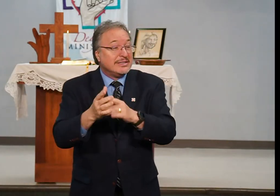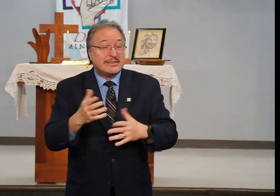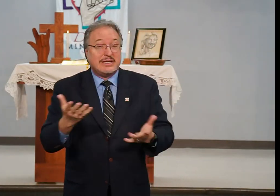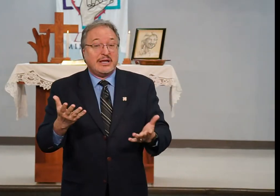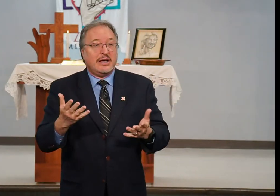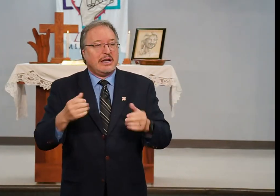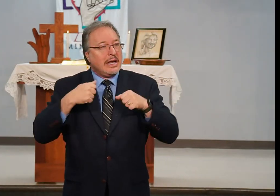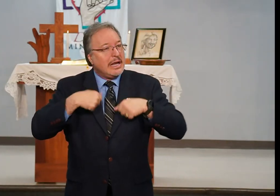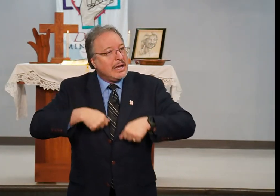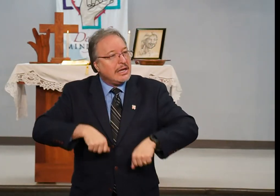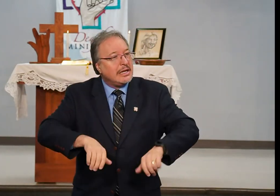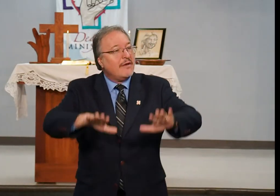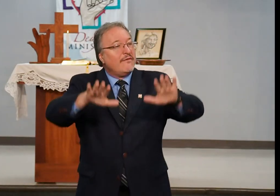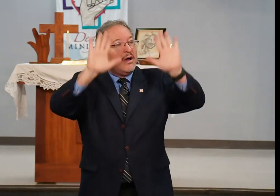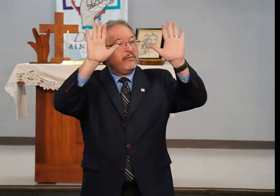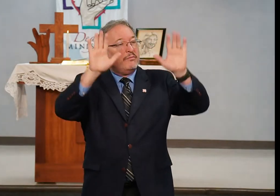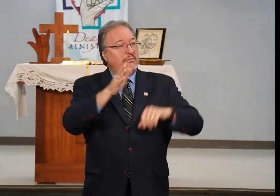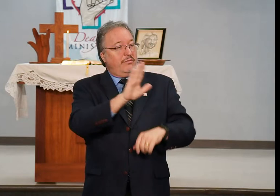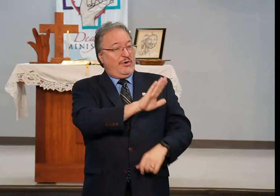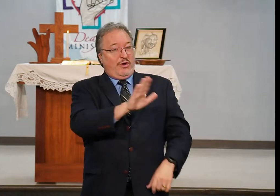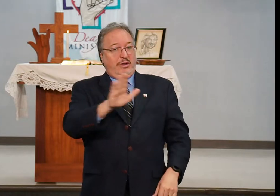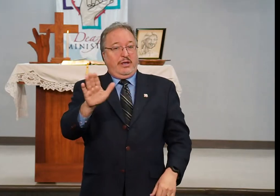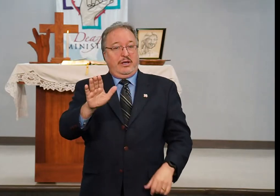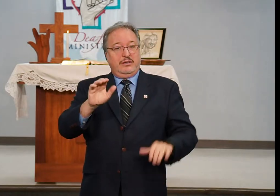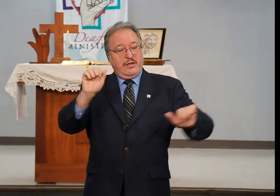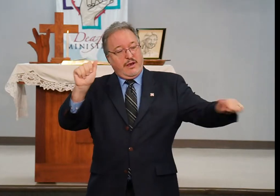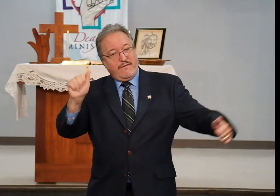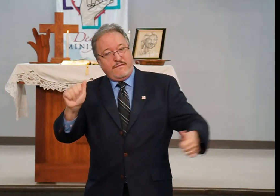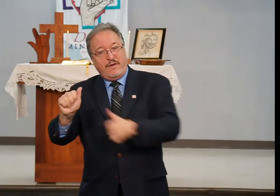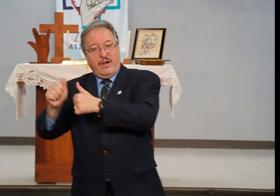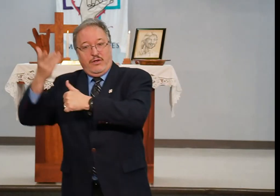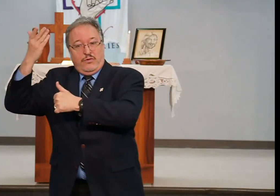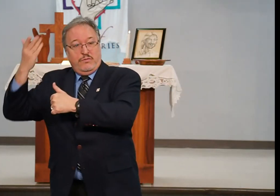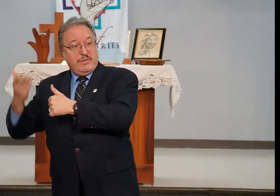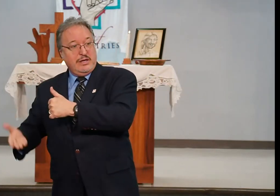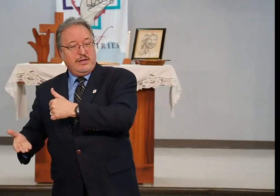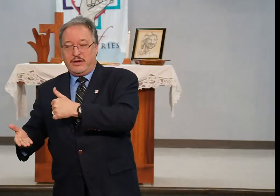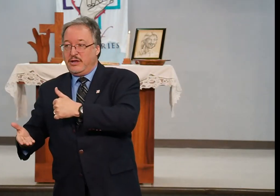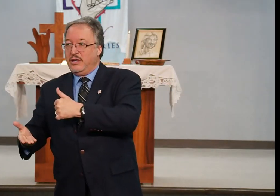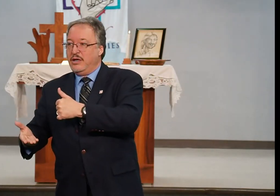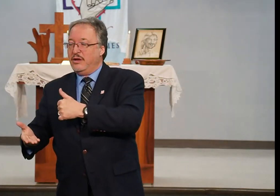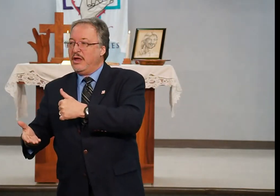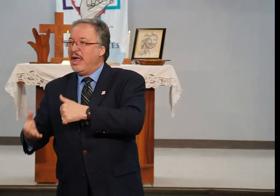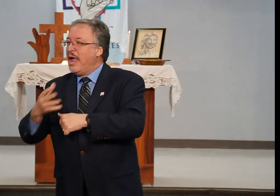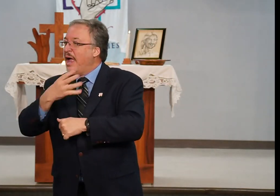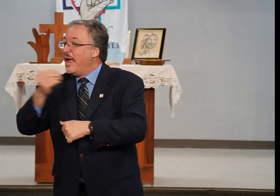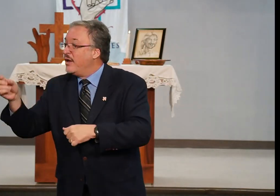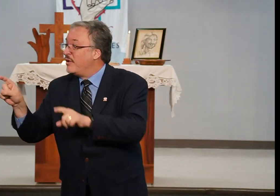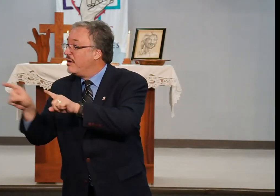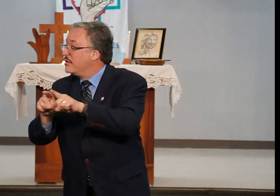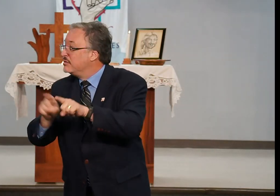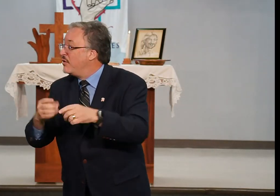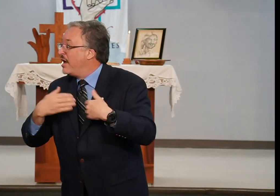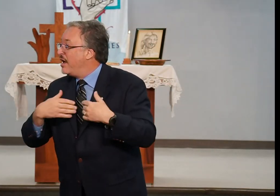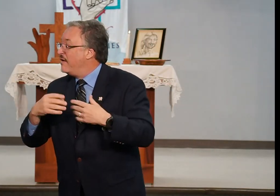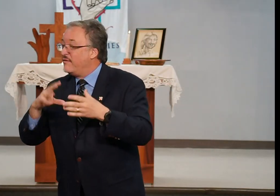should support poor people with charity as we're able to. And people were willing to give up their